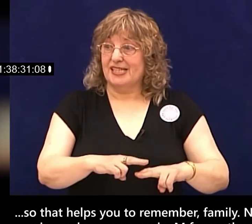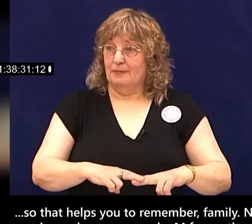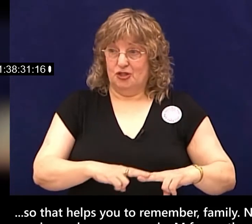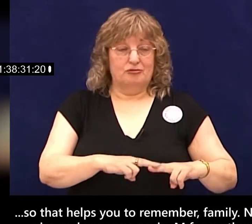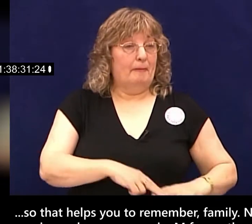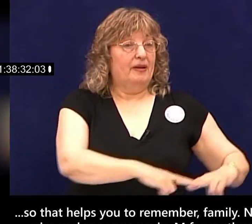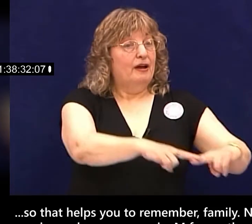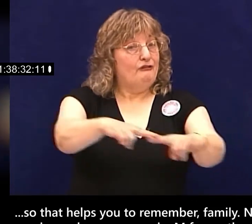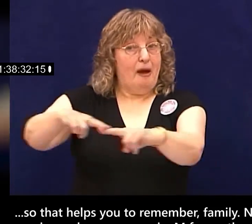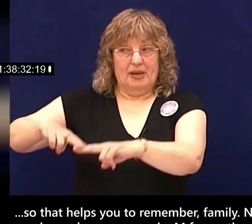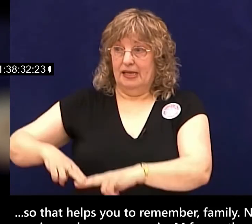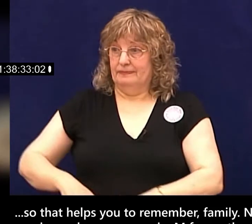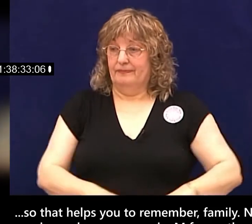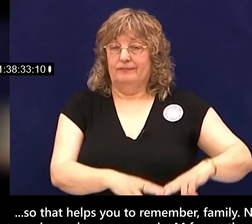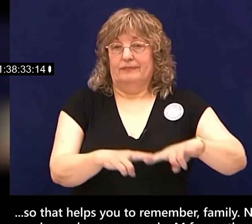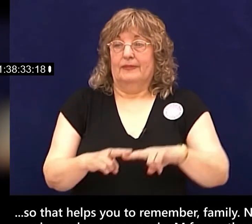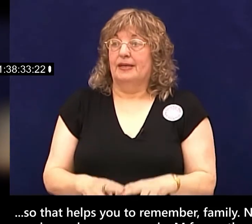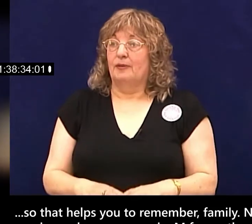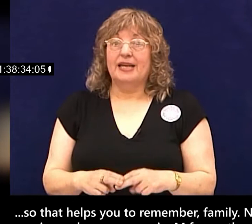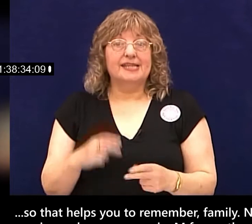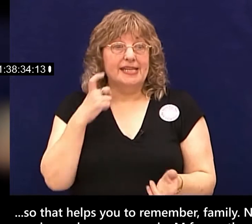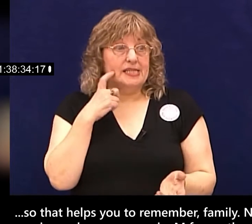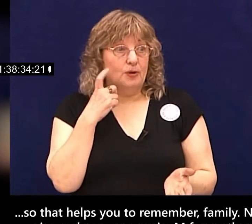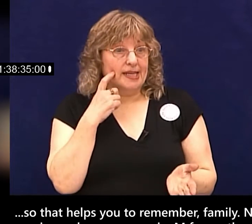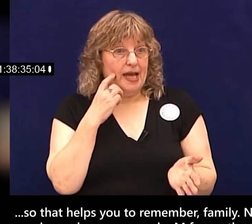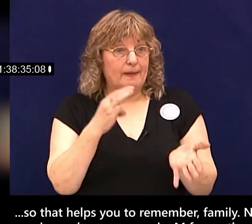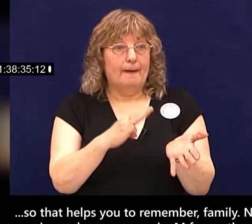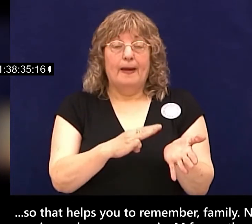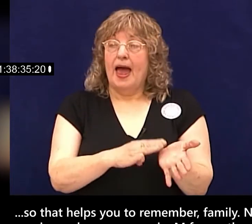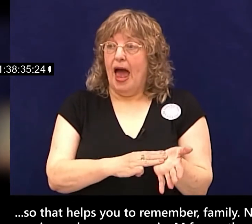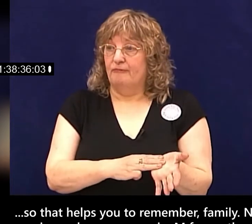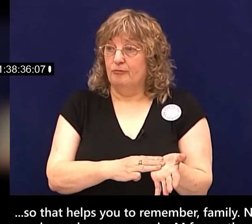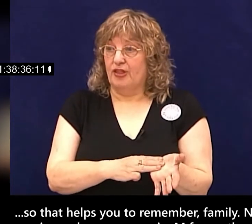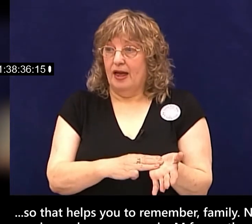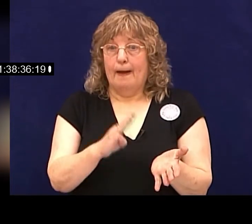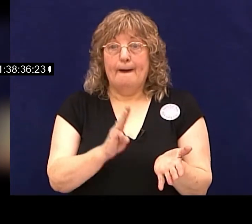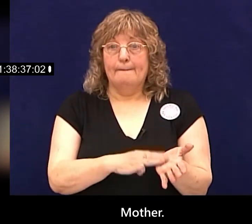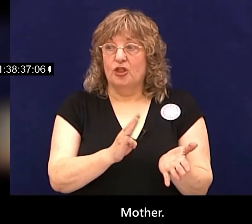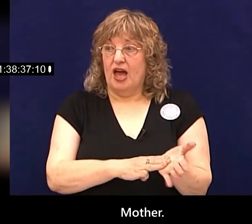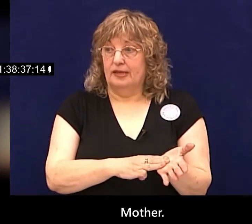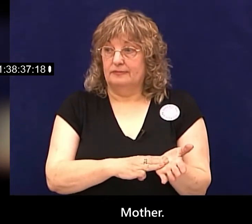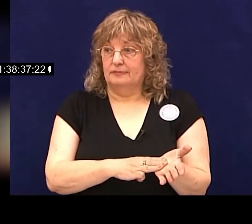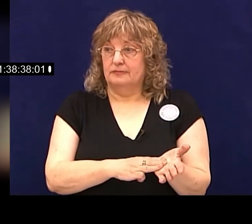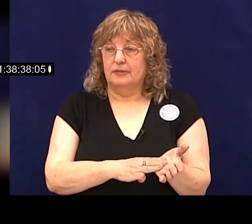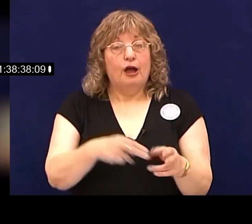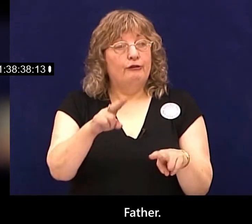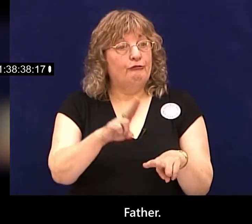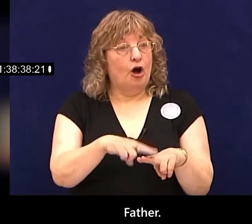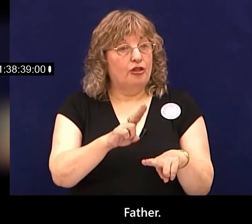helps you to remember. Family. Now, nice and easy one again. M for mother. Mother. Father.